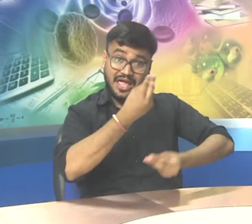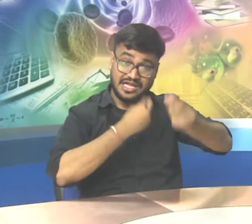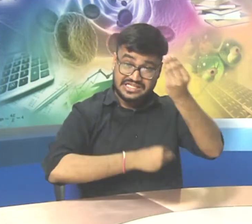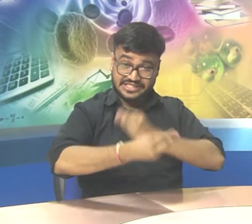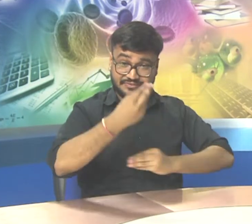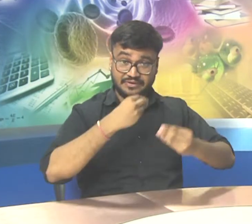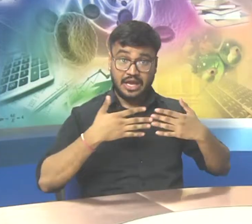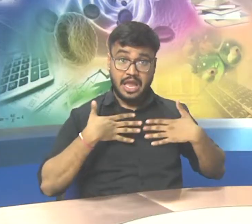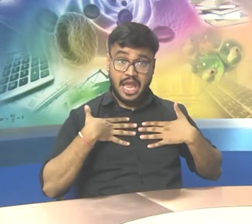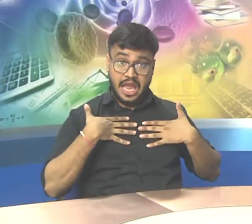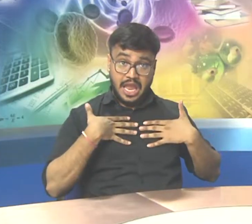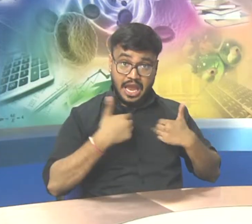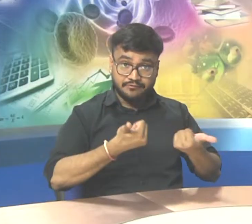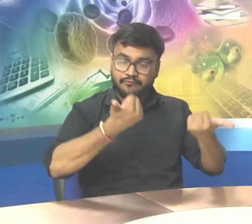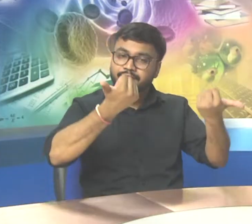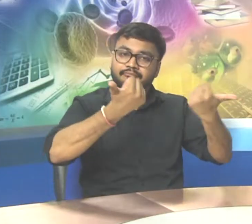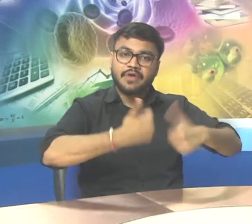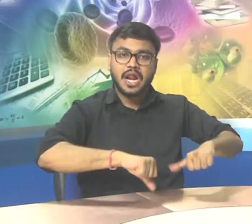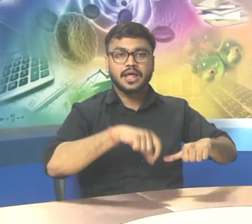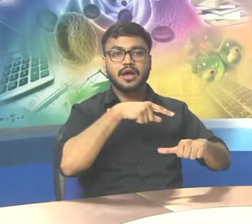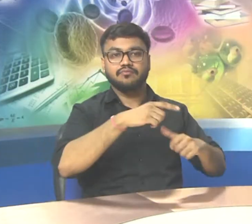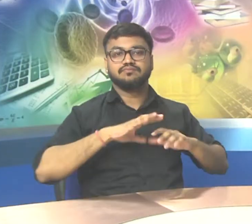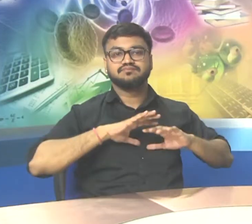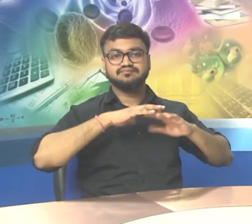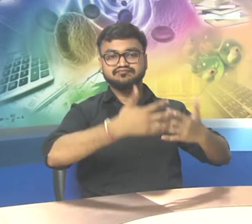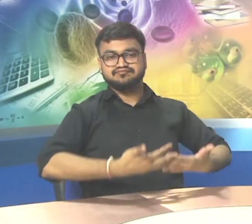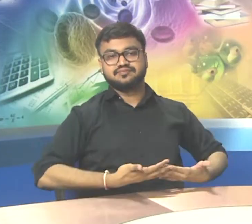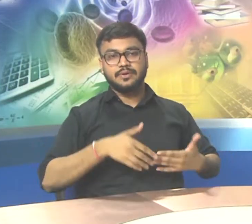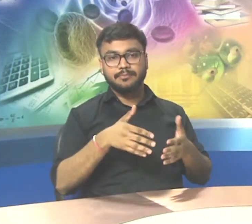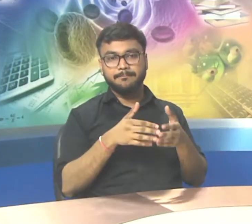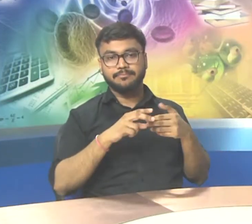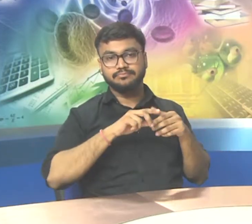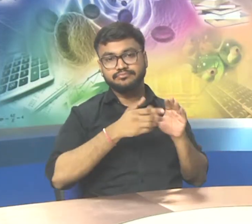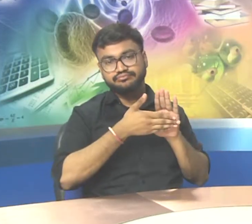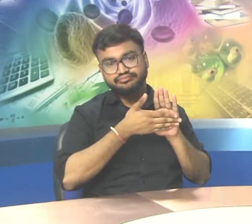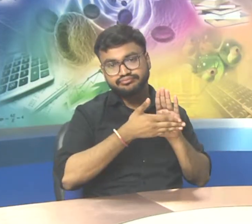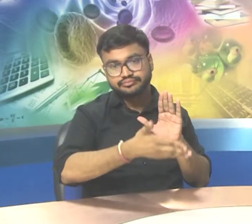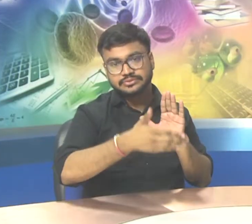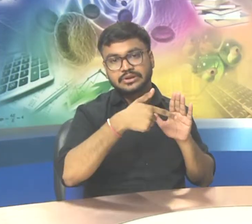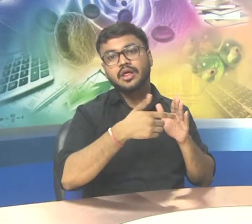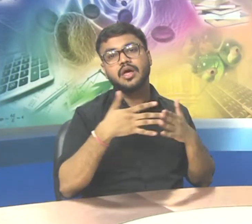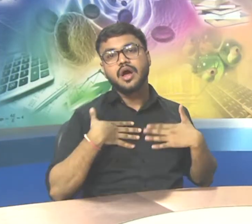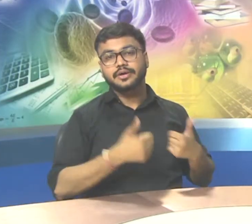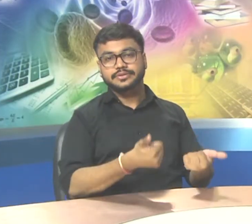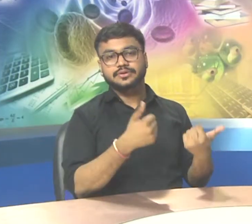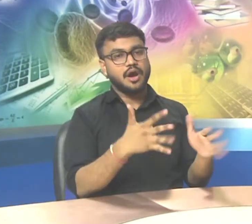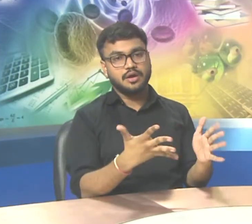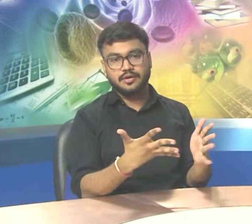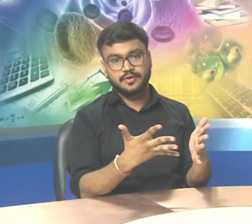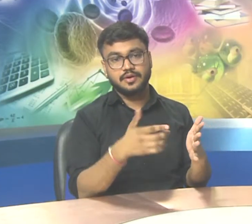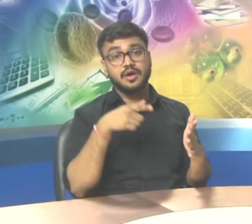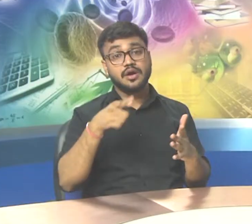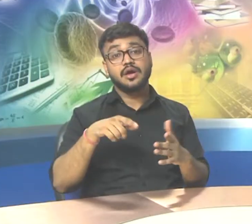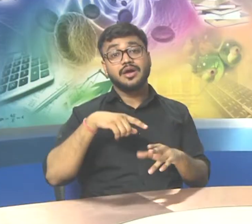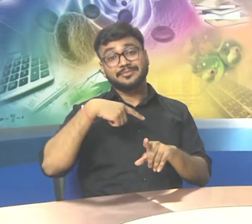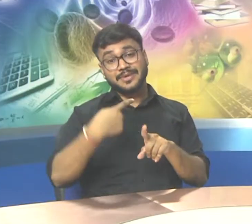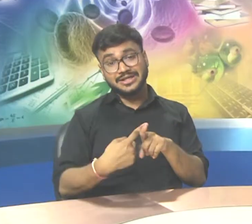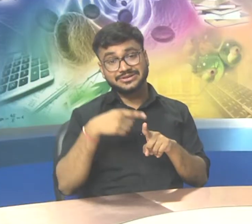If the body does not get enough carbohydrates and fats, protein are used for energy,